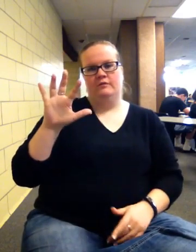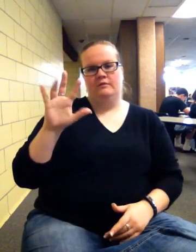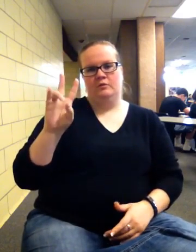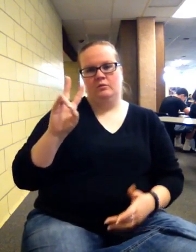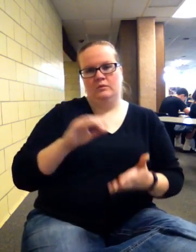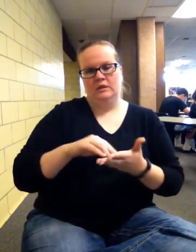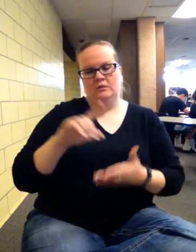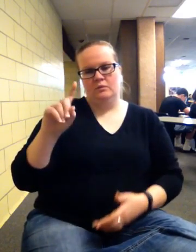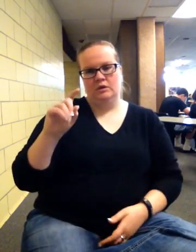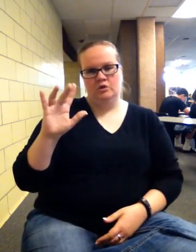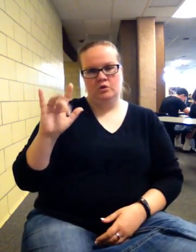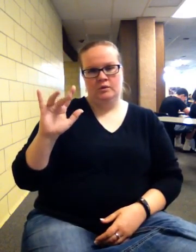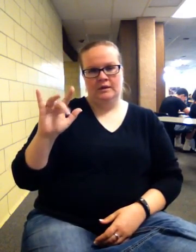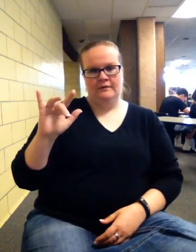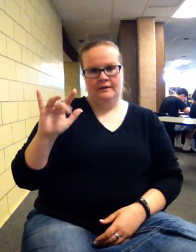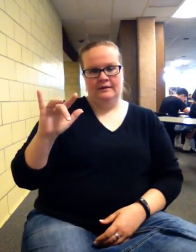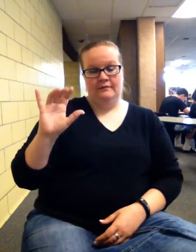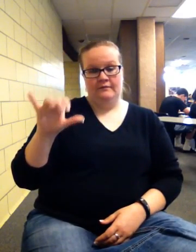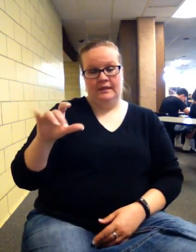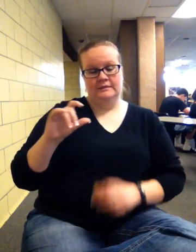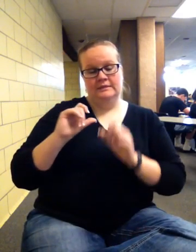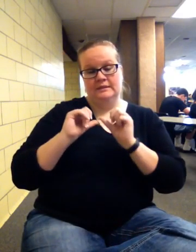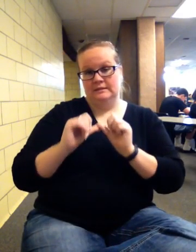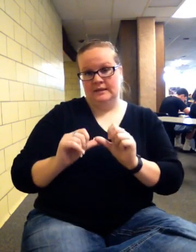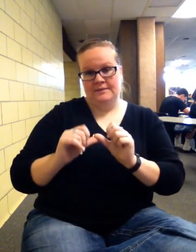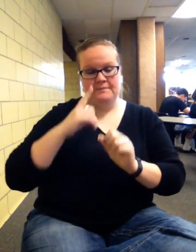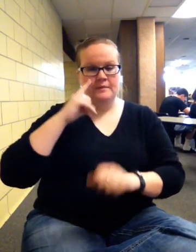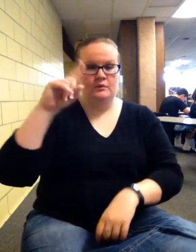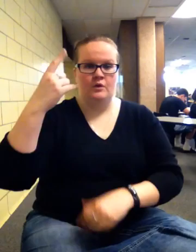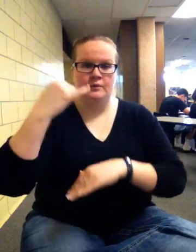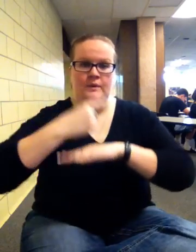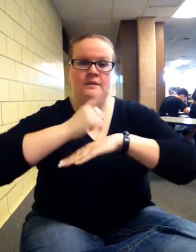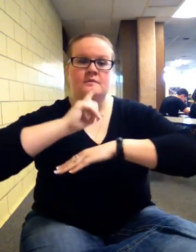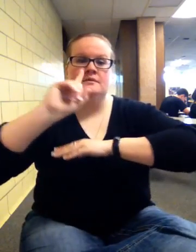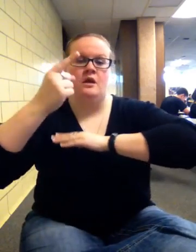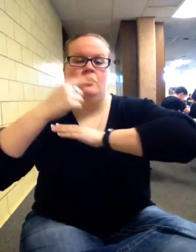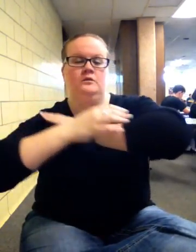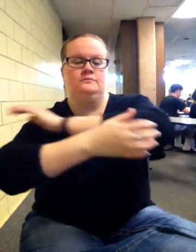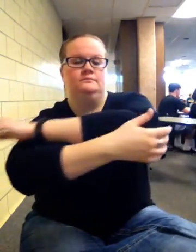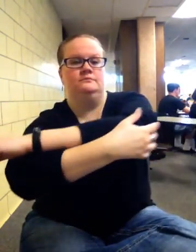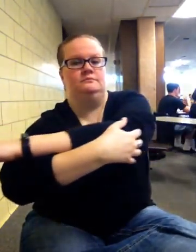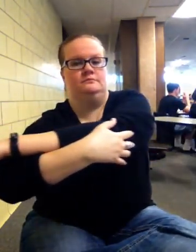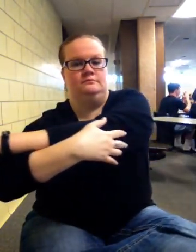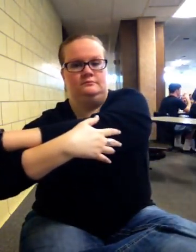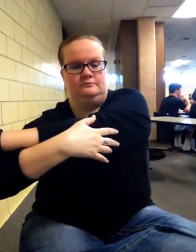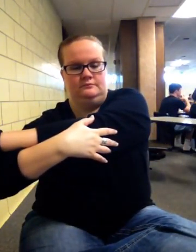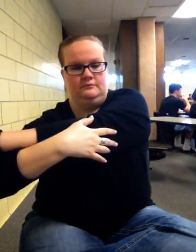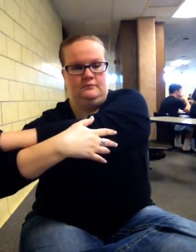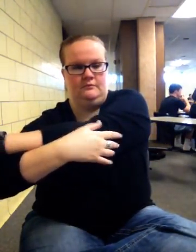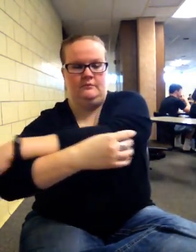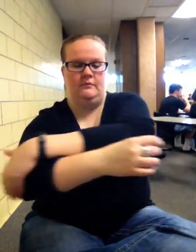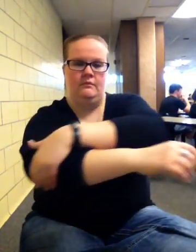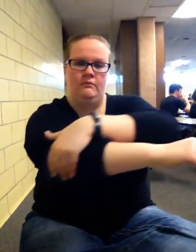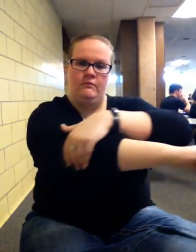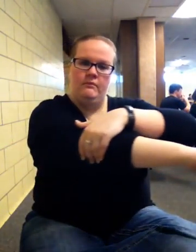and that stays the same, because a dollar today is worth a dollar. So negative $52,125. But then to do my little